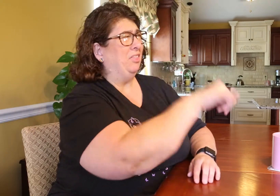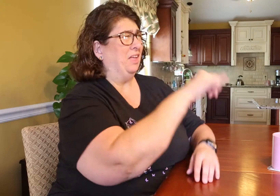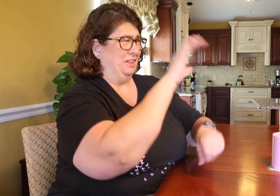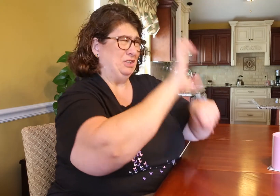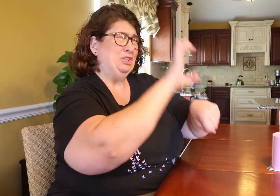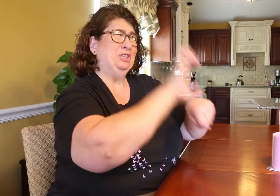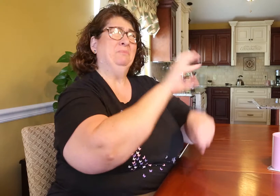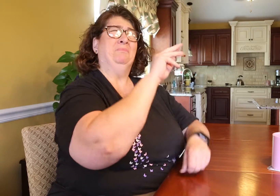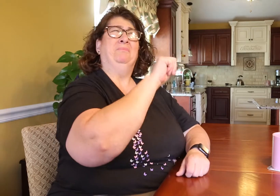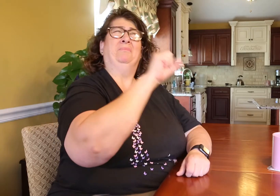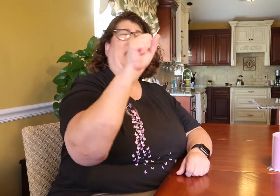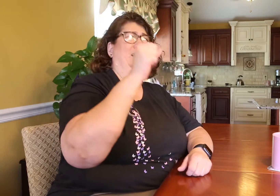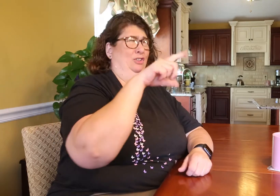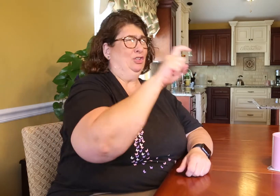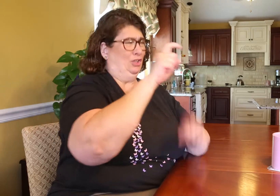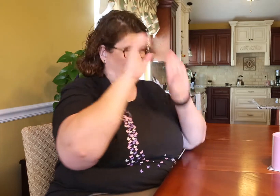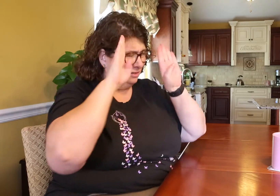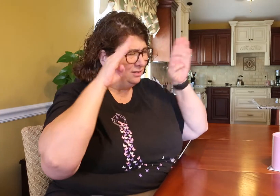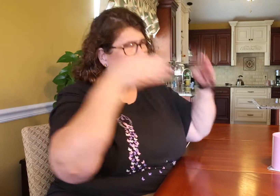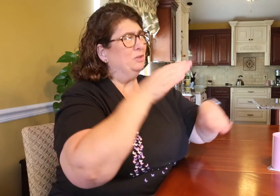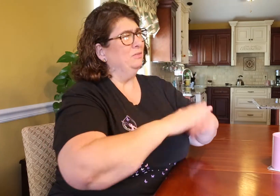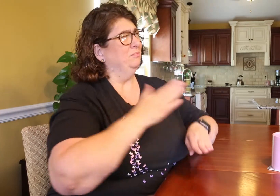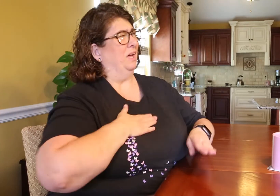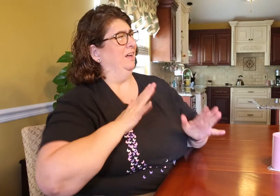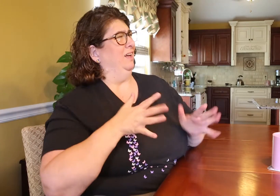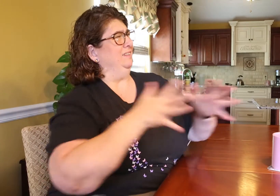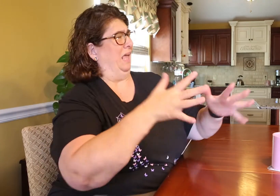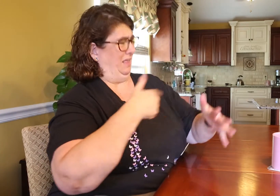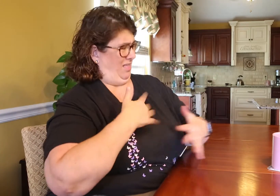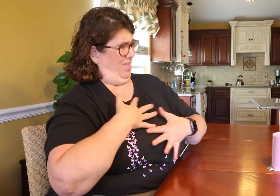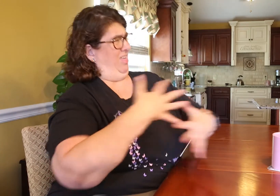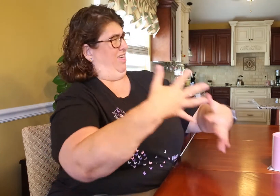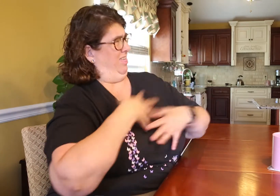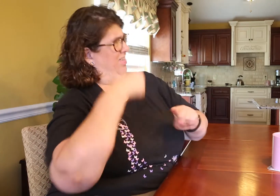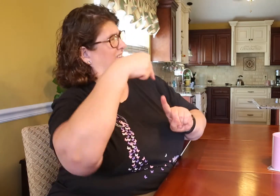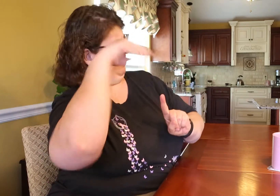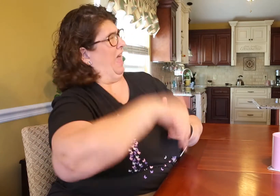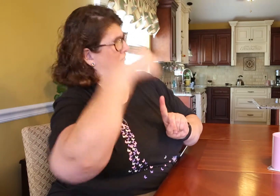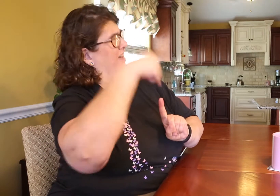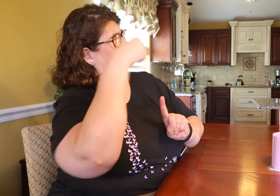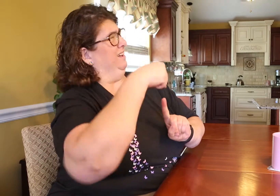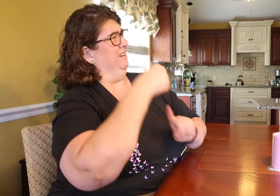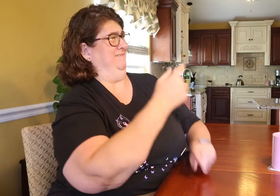church mass? While I was lying there trying to calm my anxiety down.